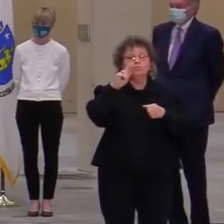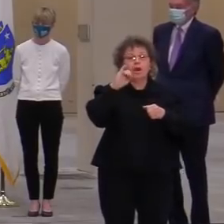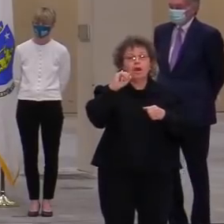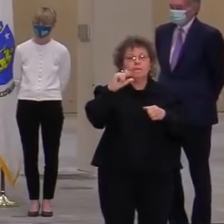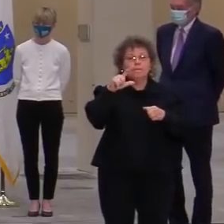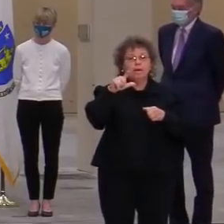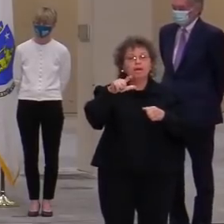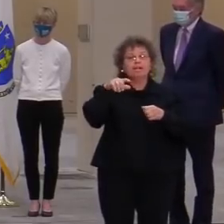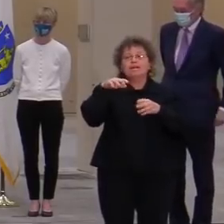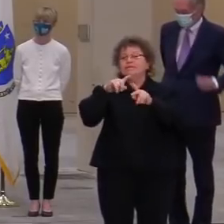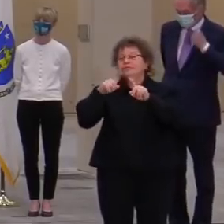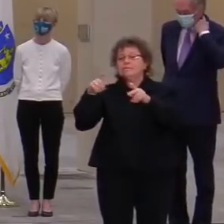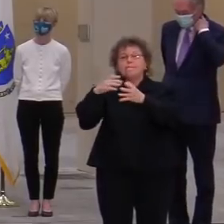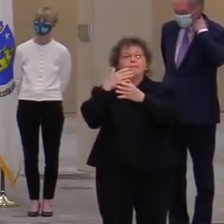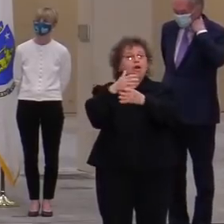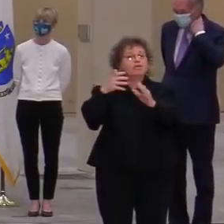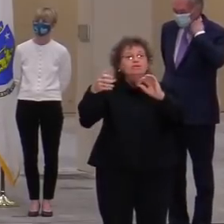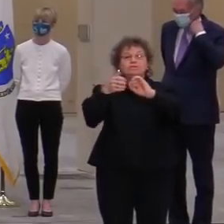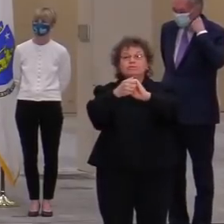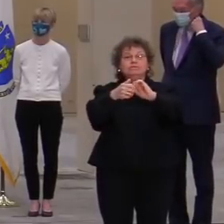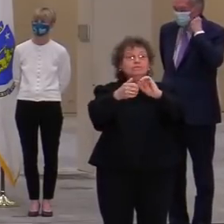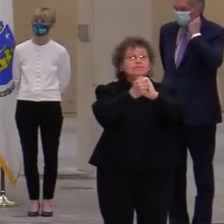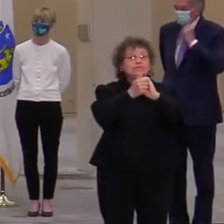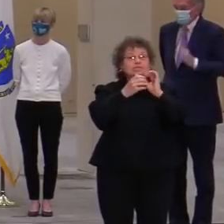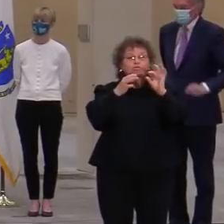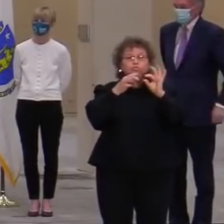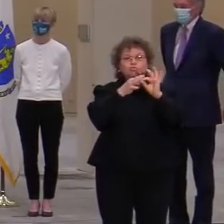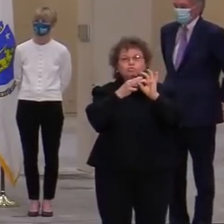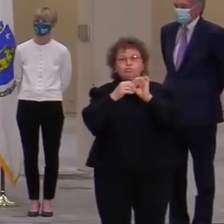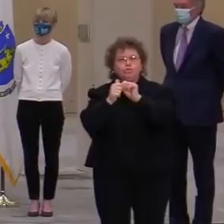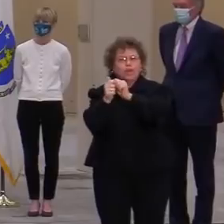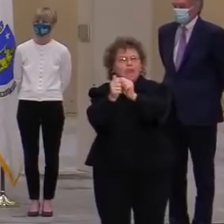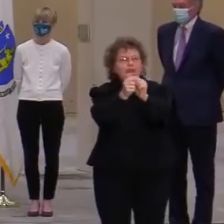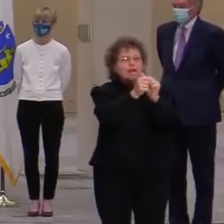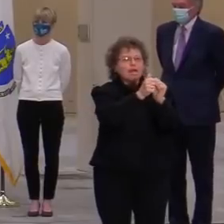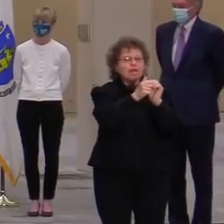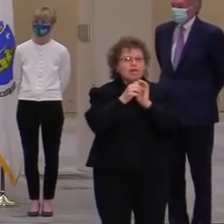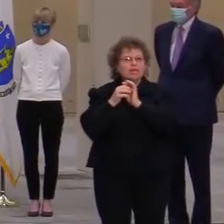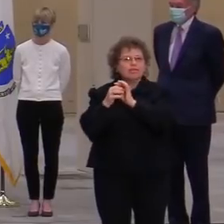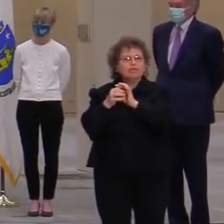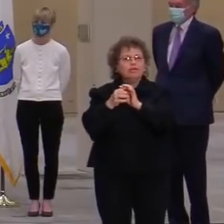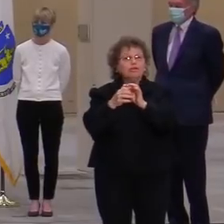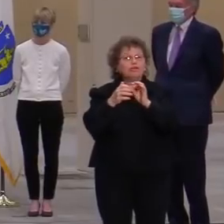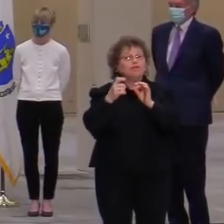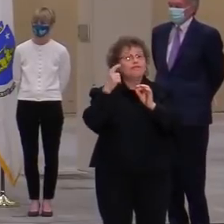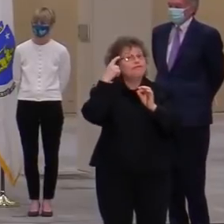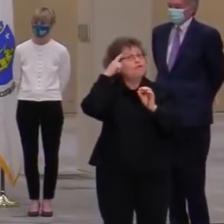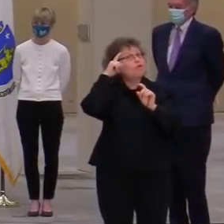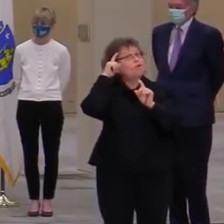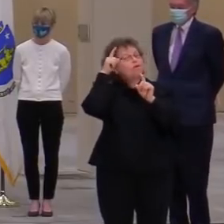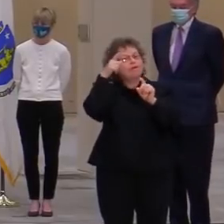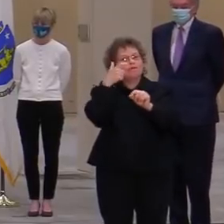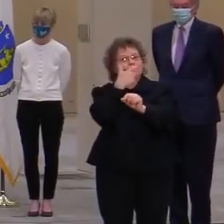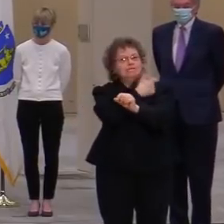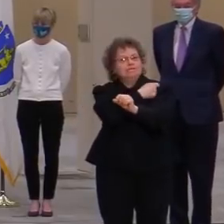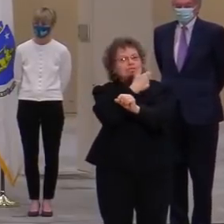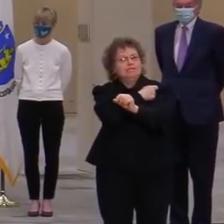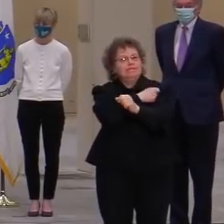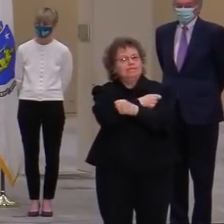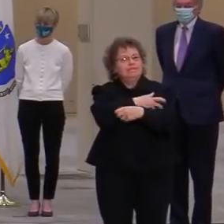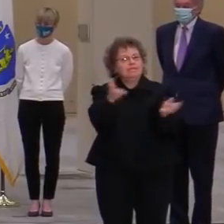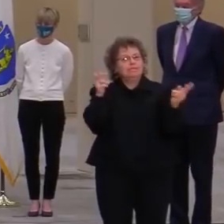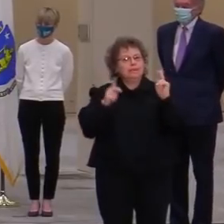partners, all coming together so that we can get people vaccinated. And we need partnerships in the